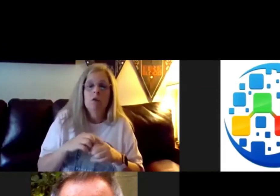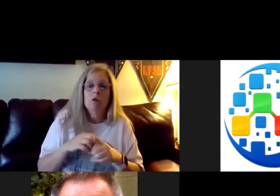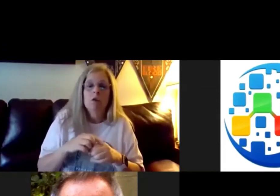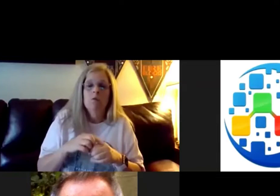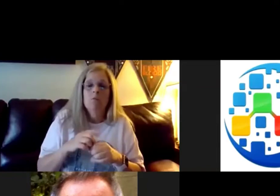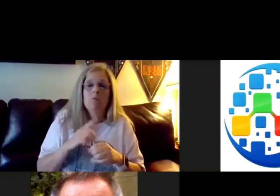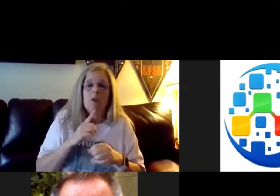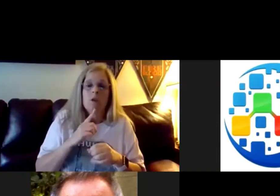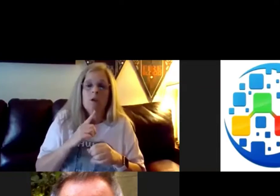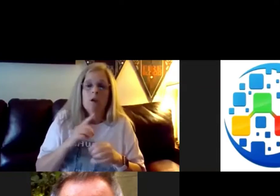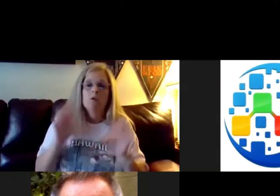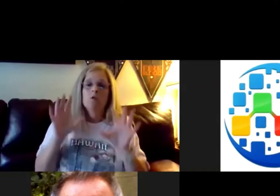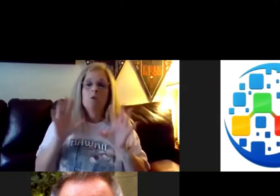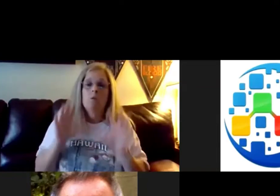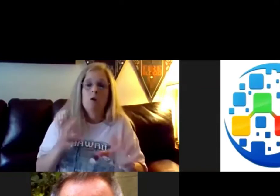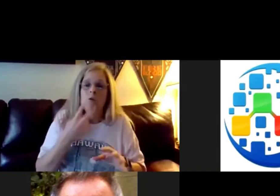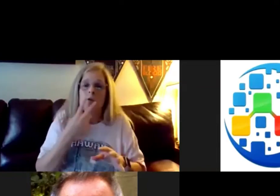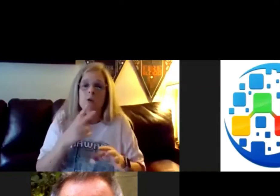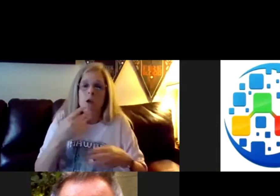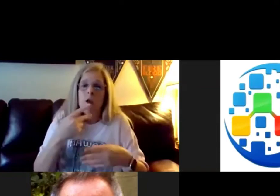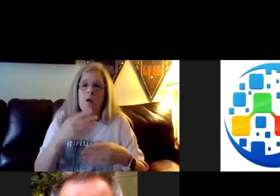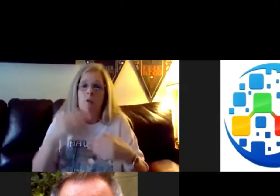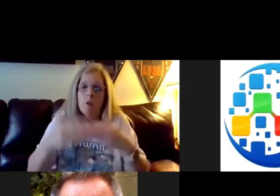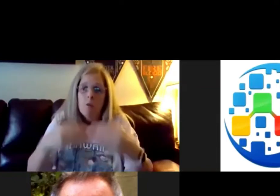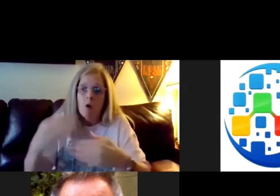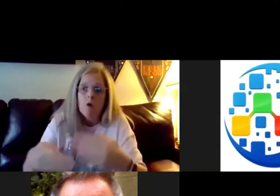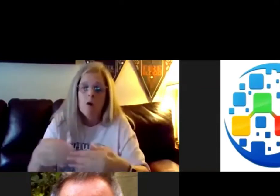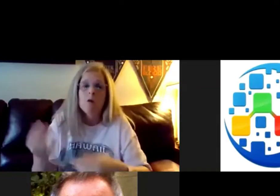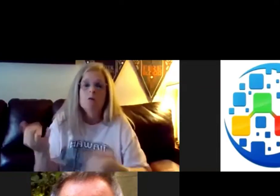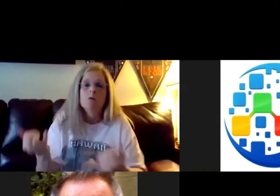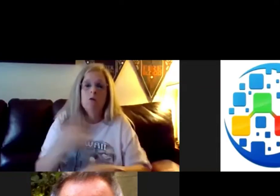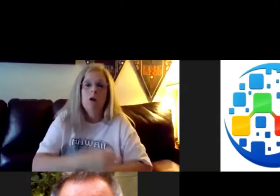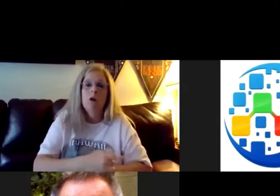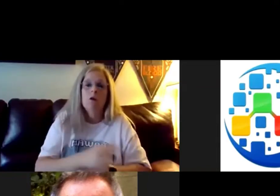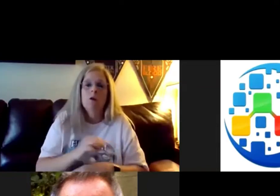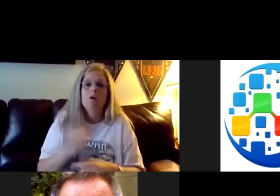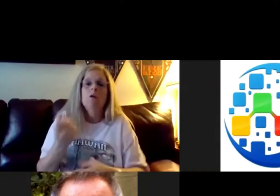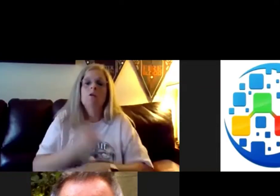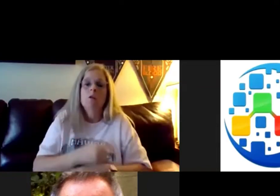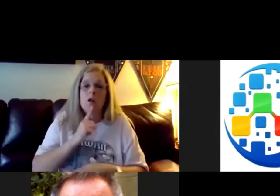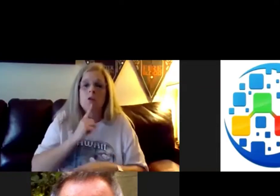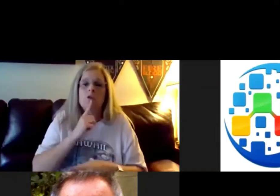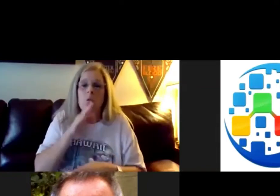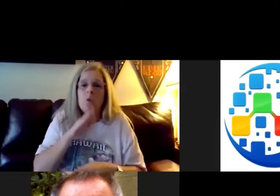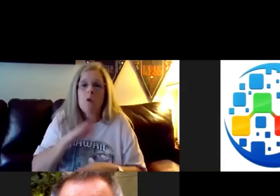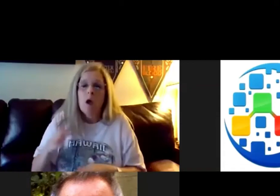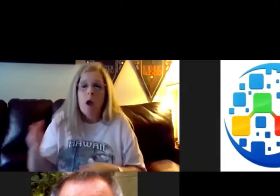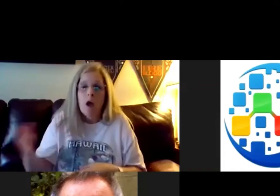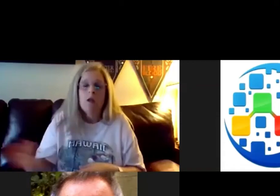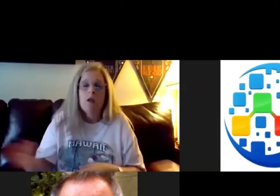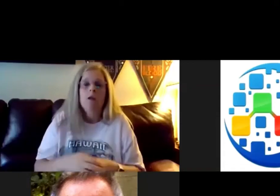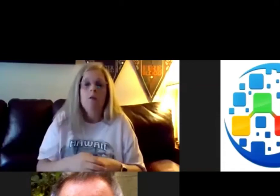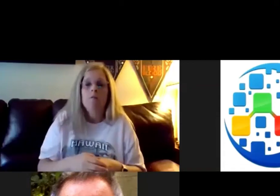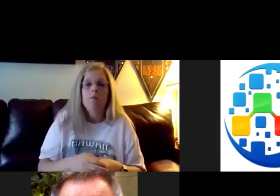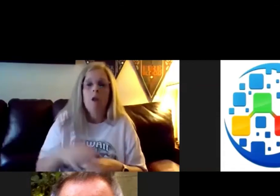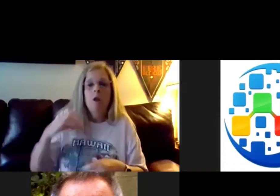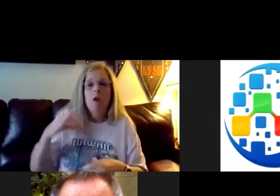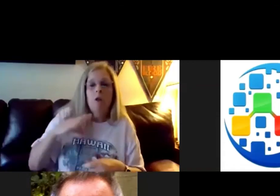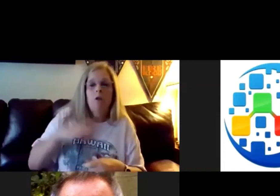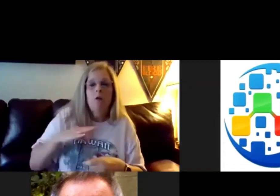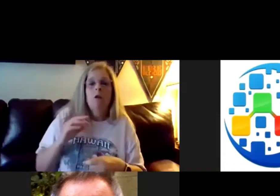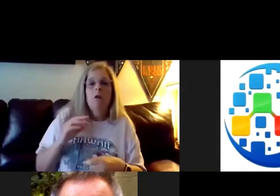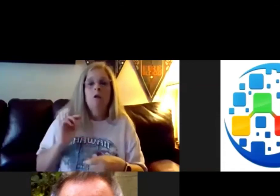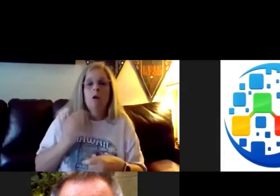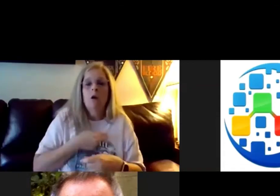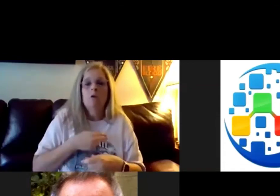the progress and what's happening today. Today, it is a reality. It will launch this year, and it will benefit us in